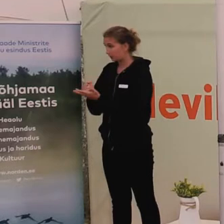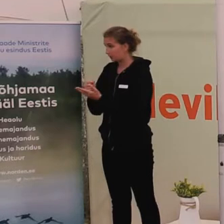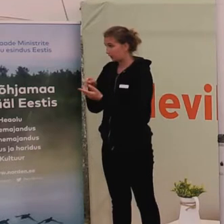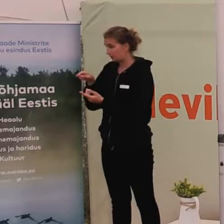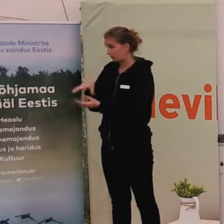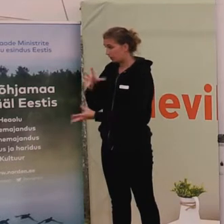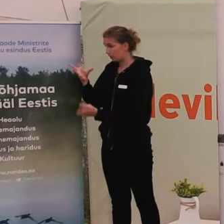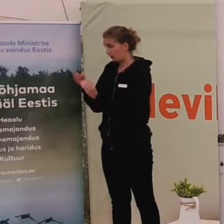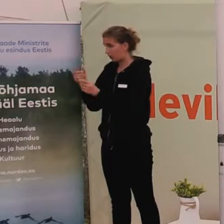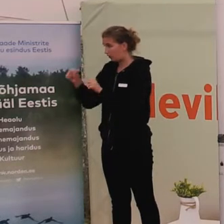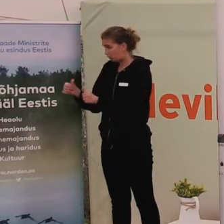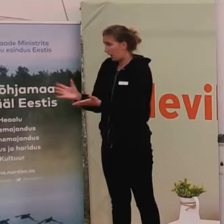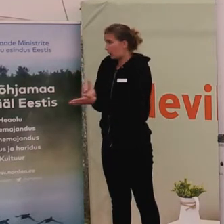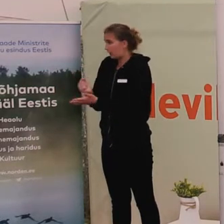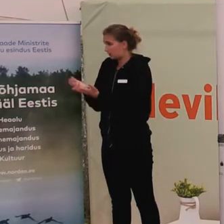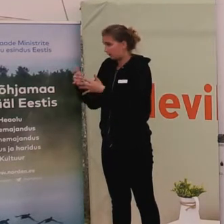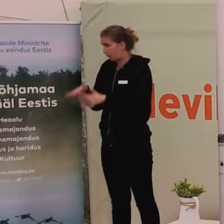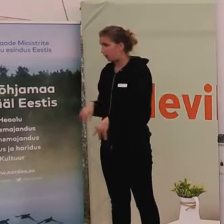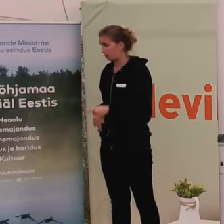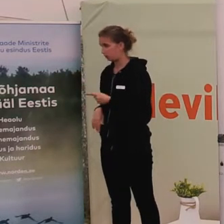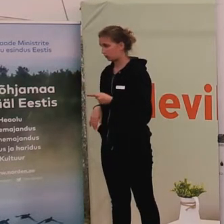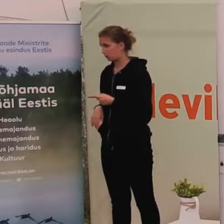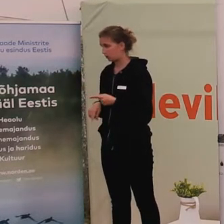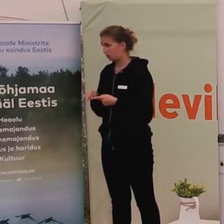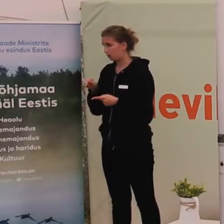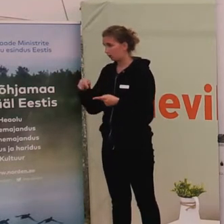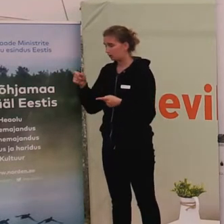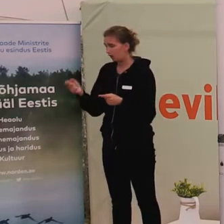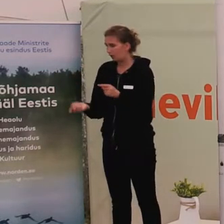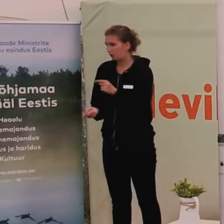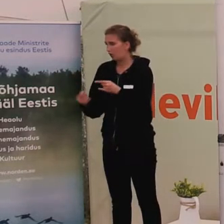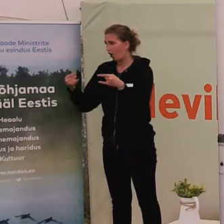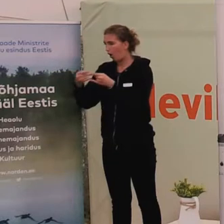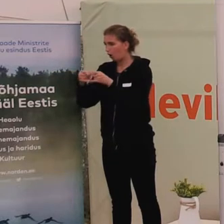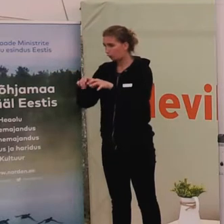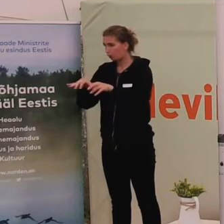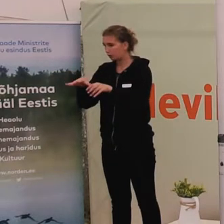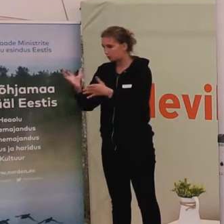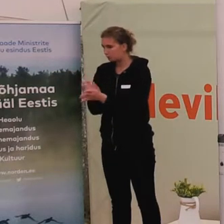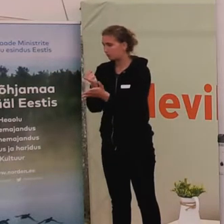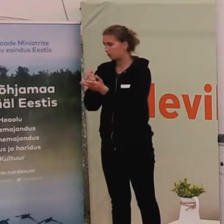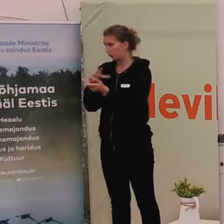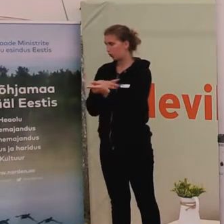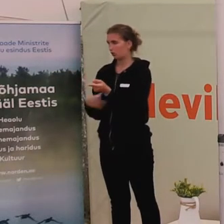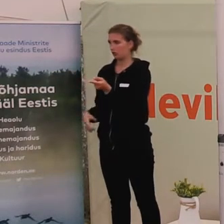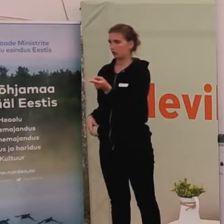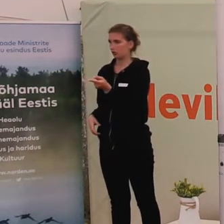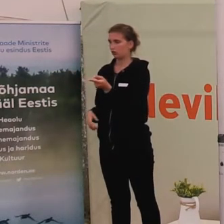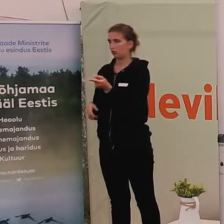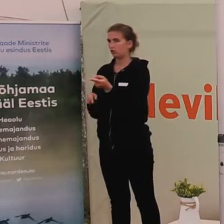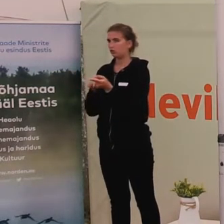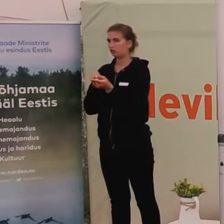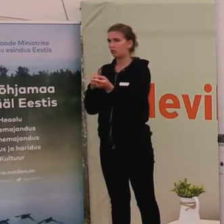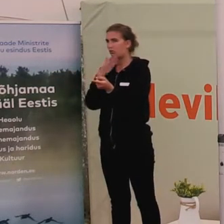combination, such a simulation. It came out of this computer full of accurate real-time, not